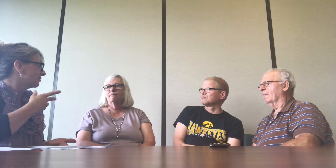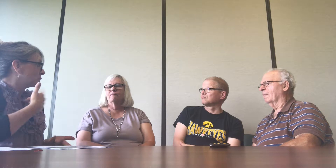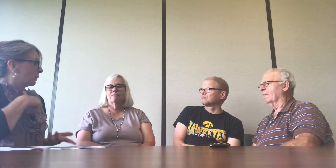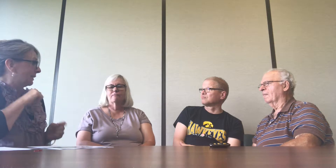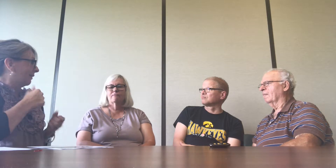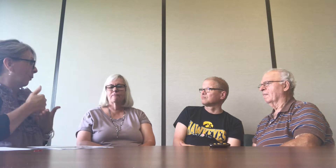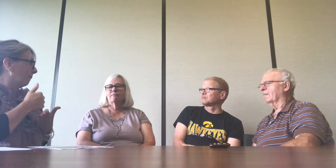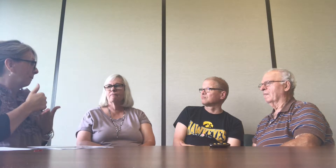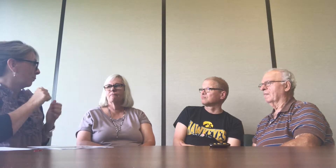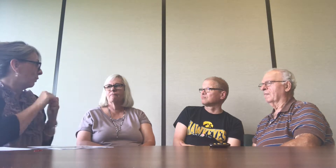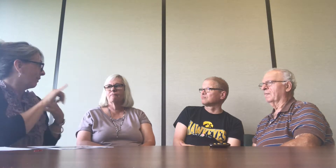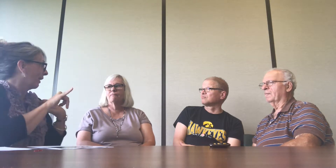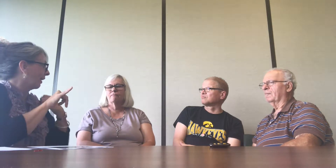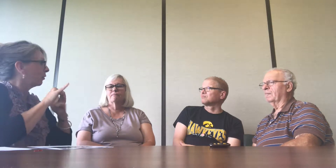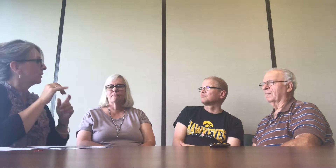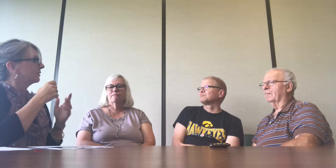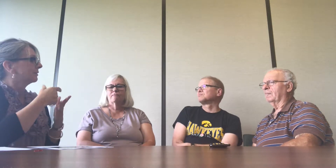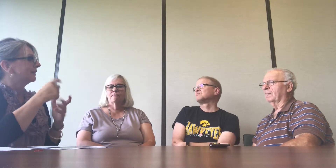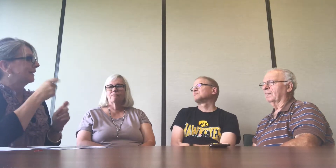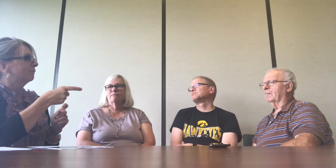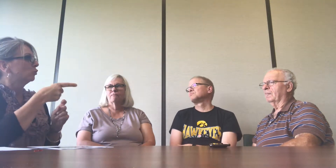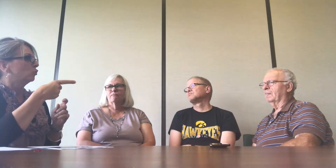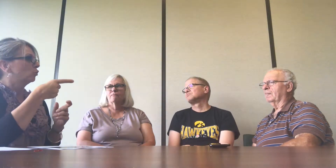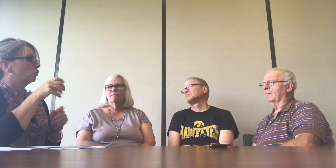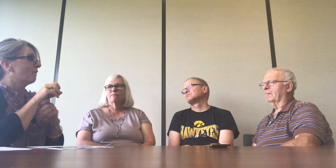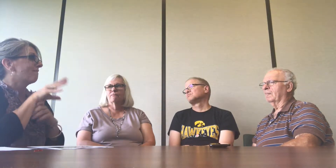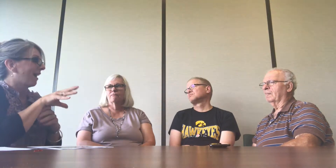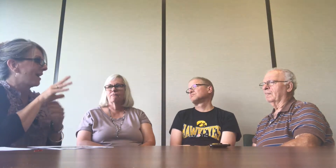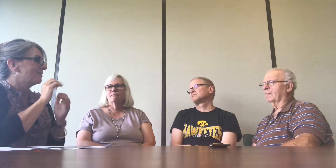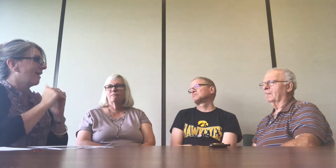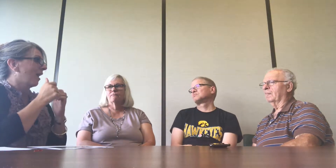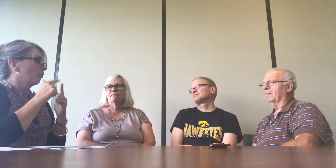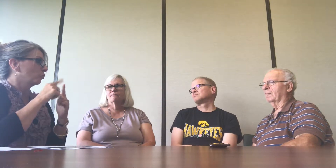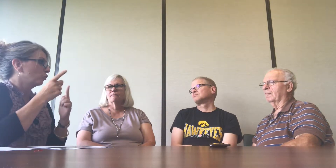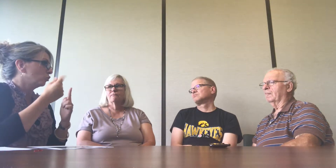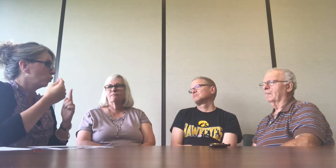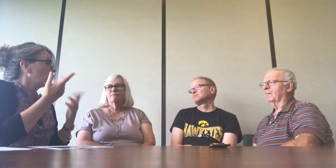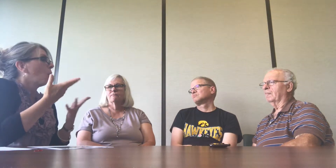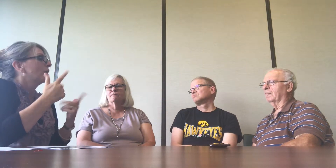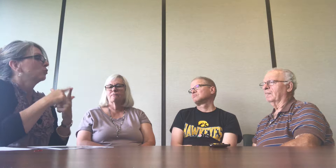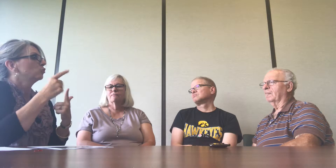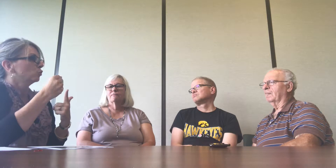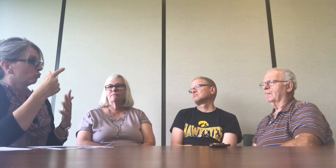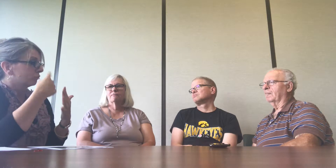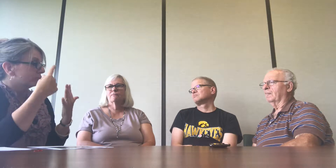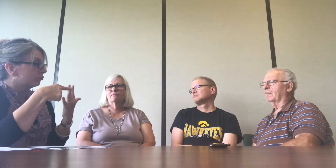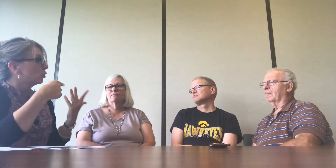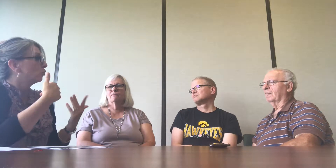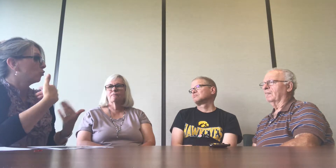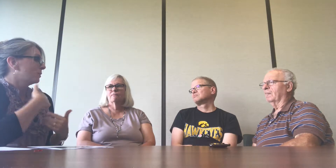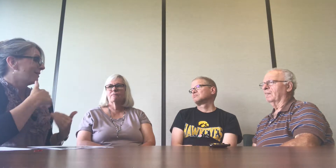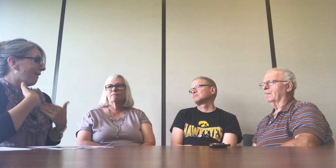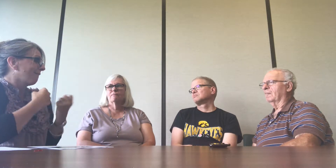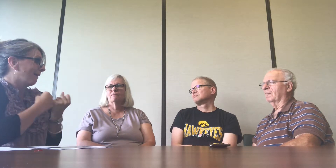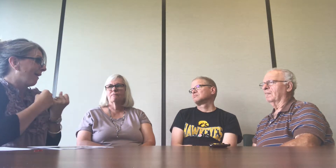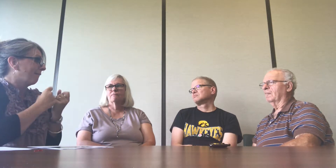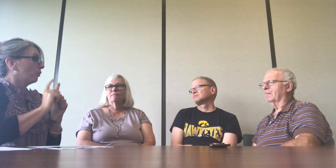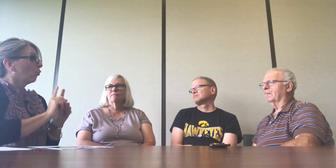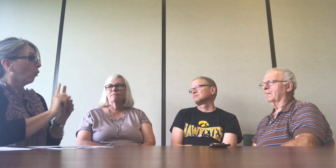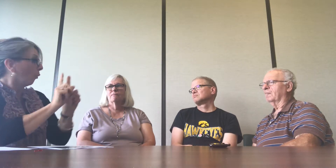And they can reach out to us. We can help with that. We can advise you on what